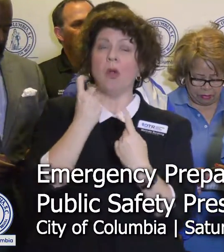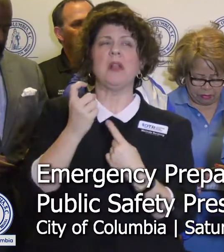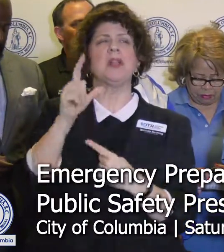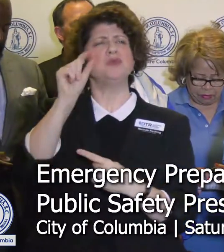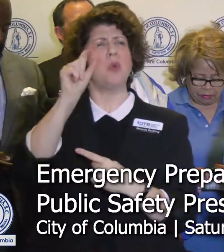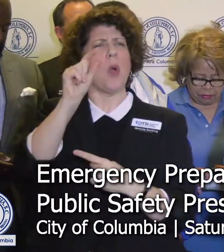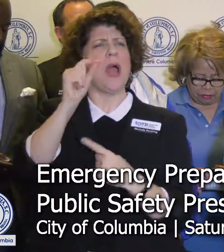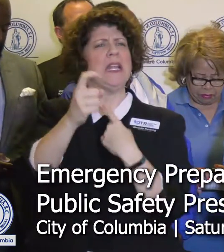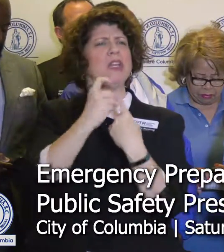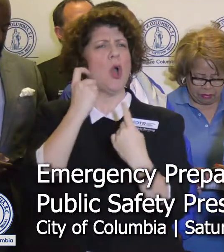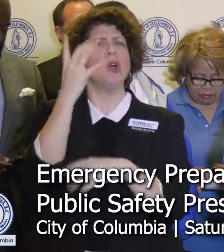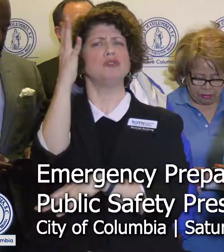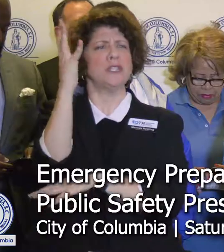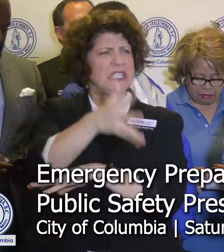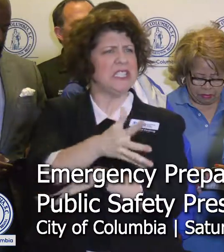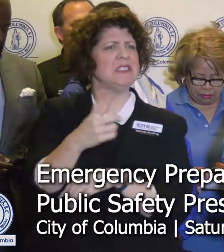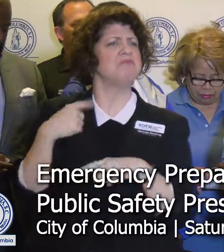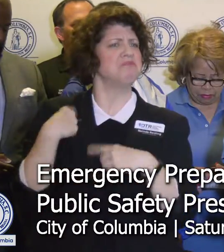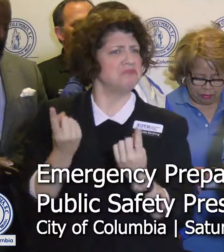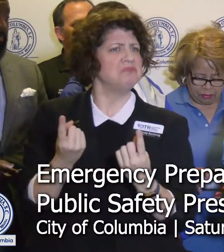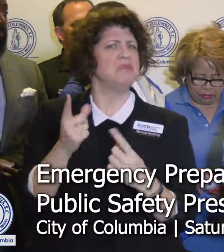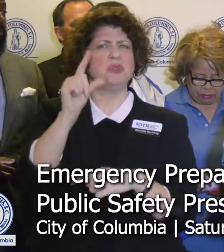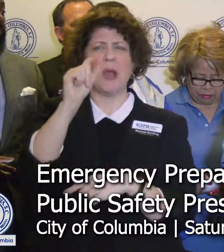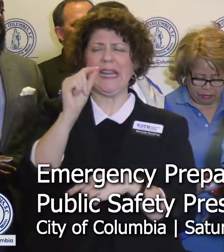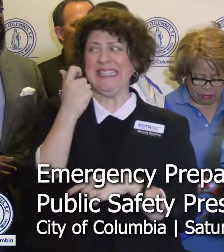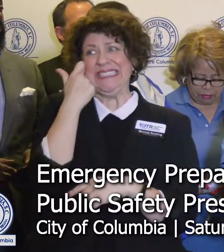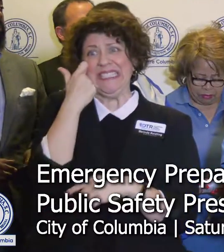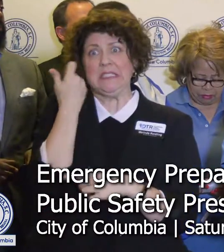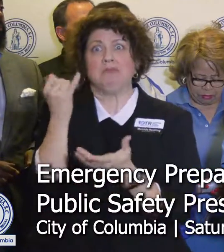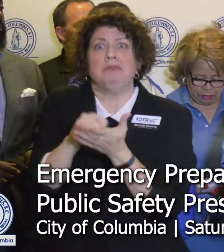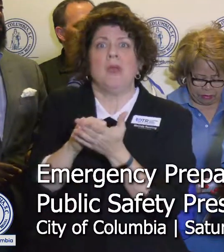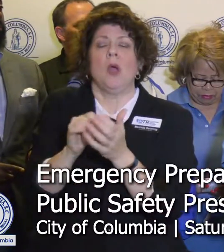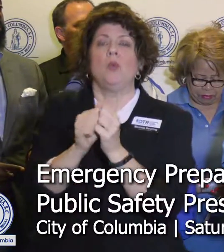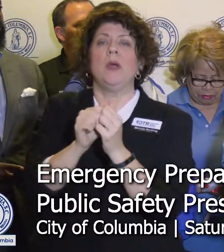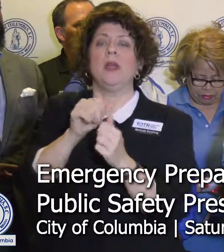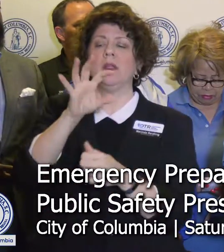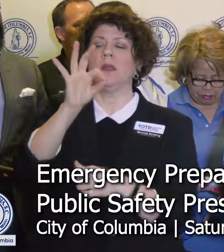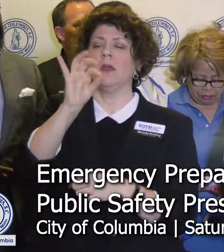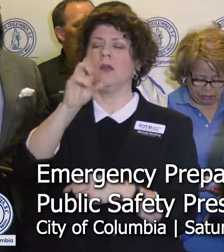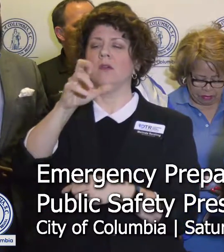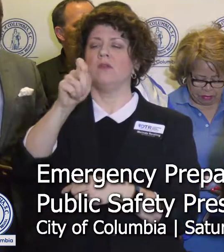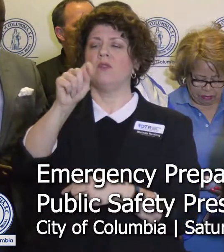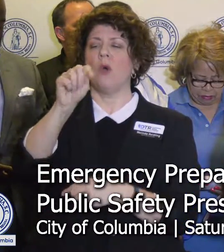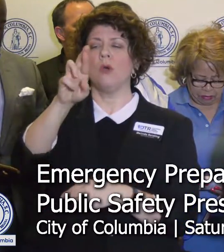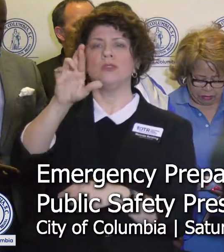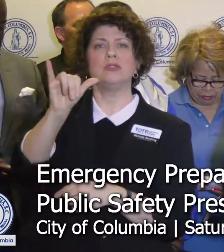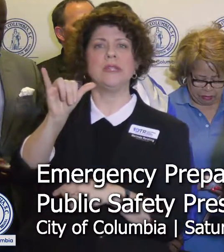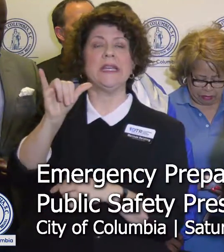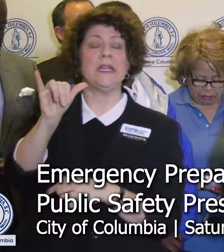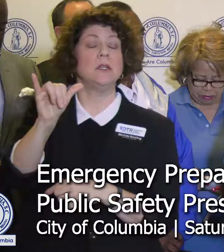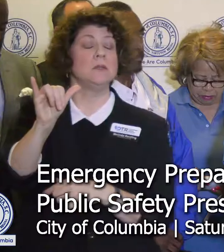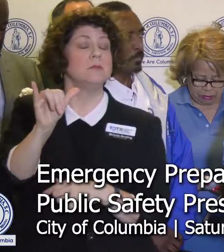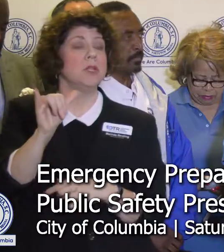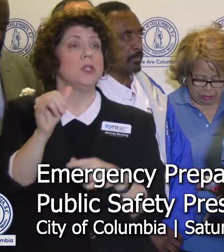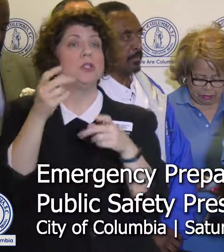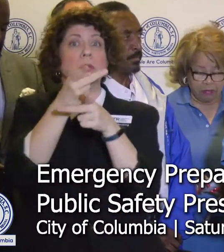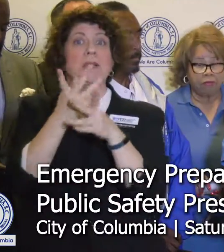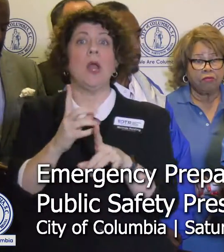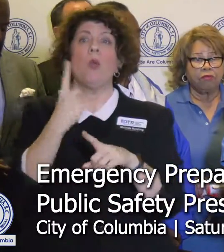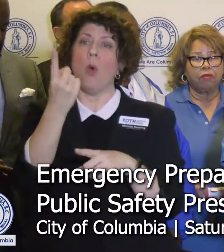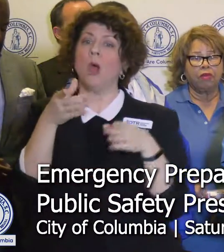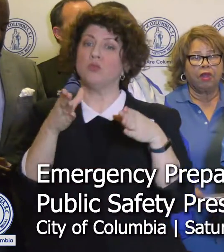calls for tree-related issues right now. Just got off the phone with our forestry superintendent, and we only have one road blocked, and the crews are there